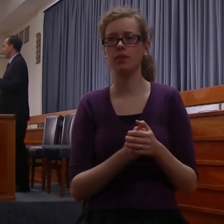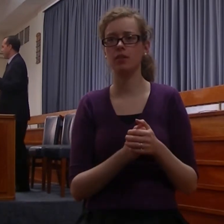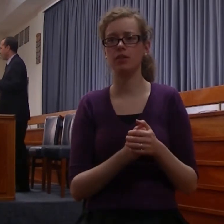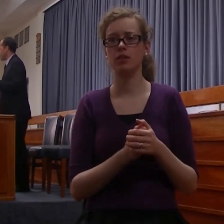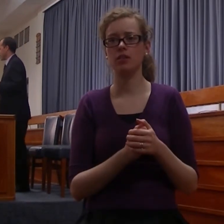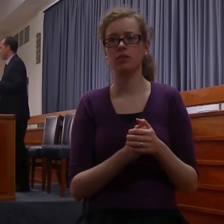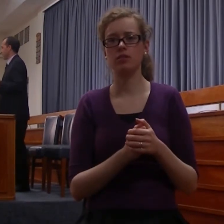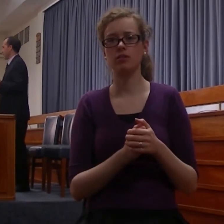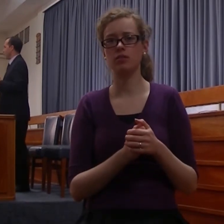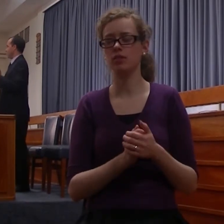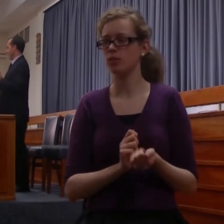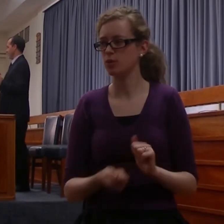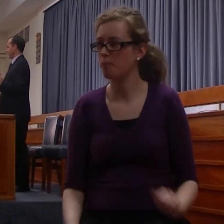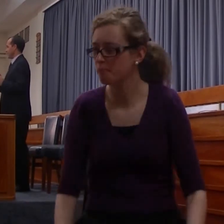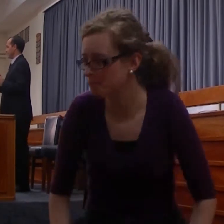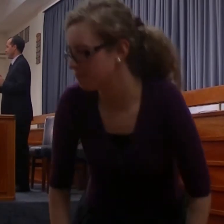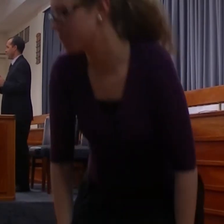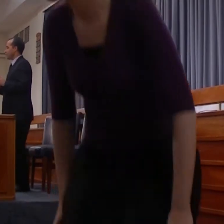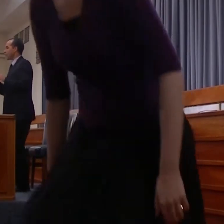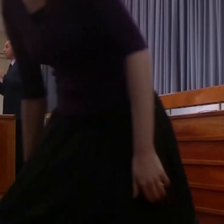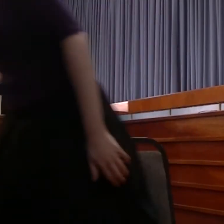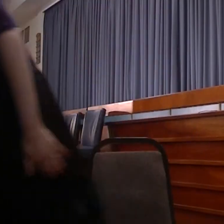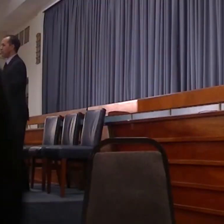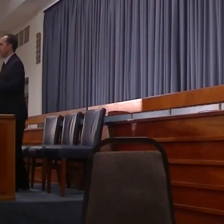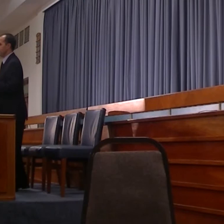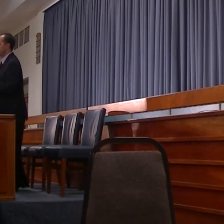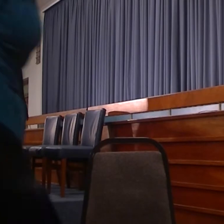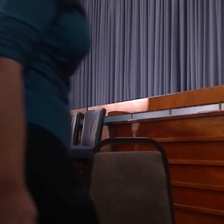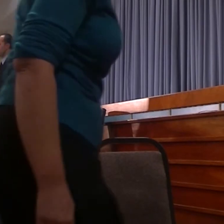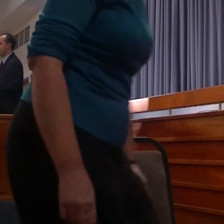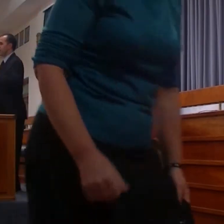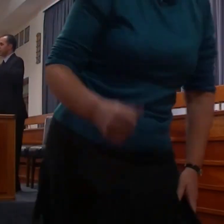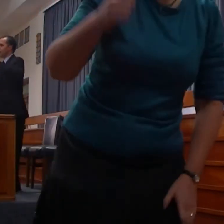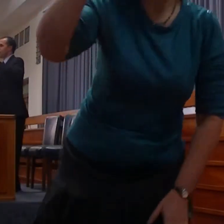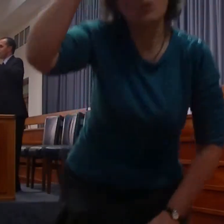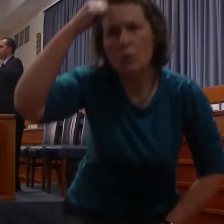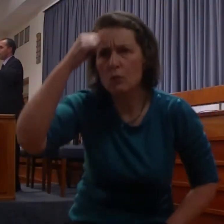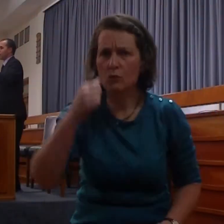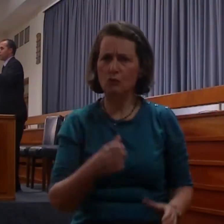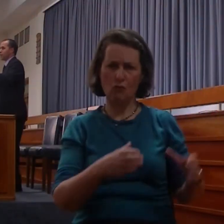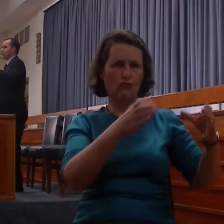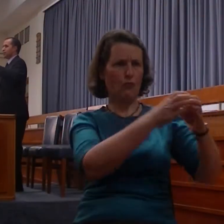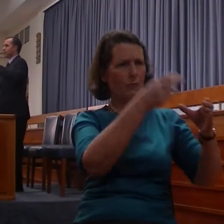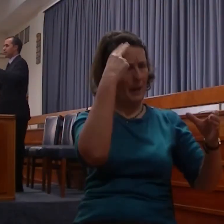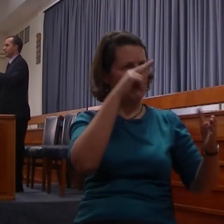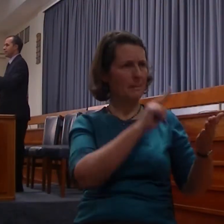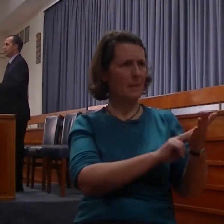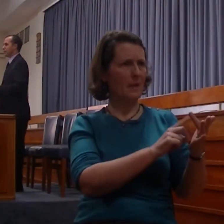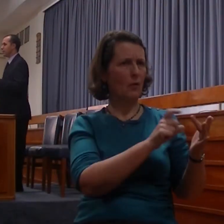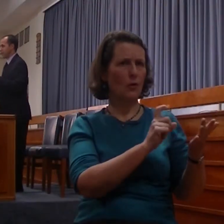now, this group is a, we really don't know much about who they